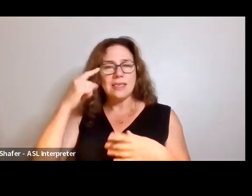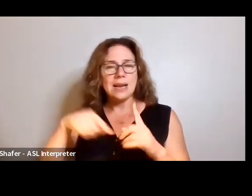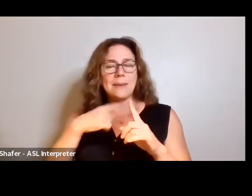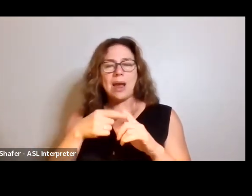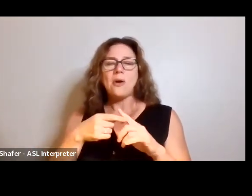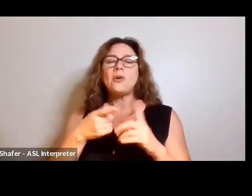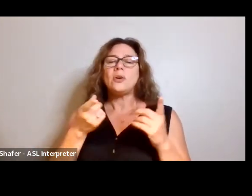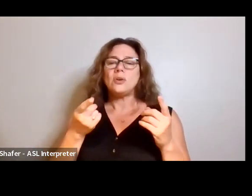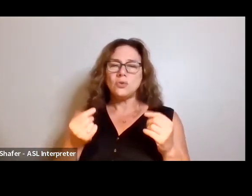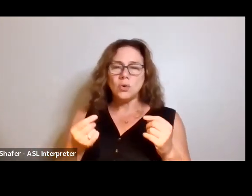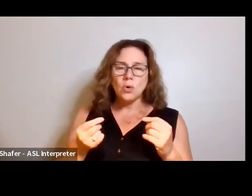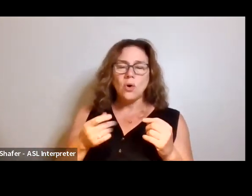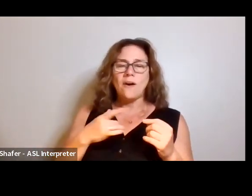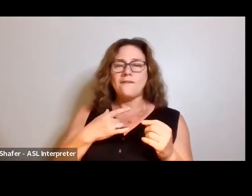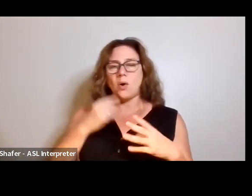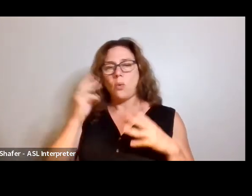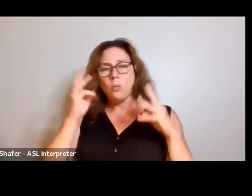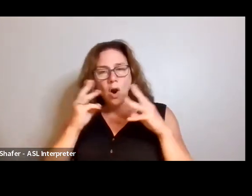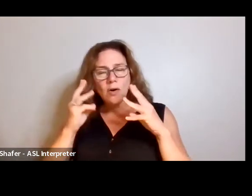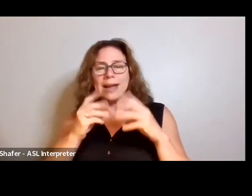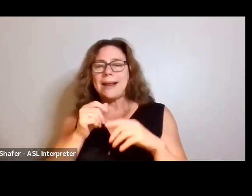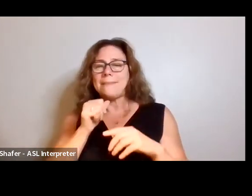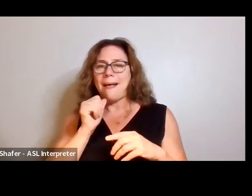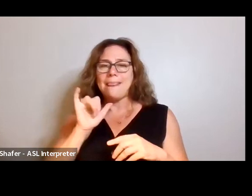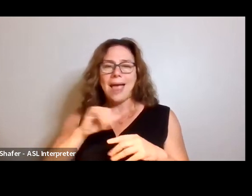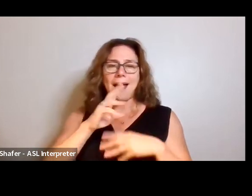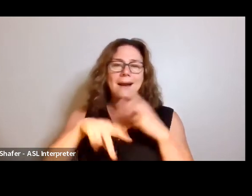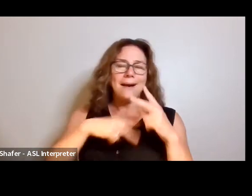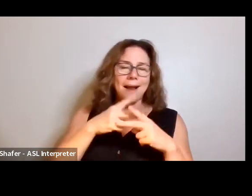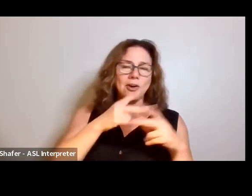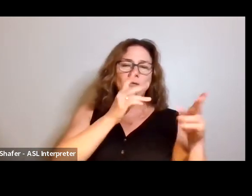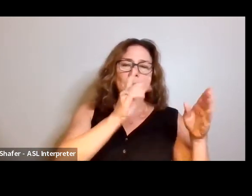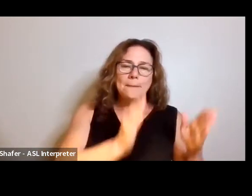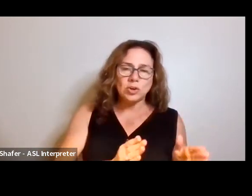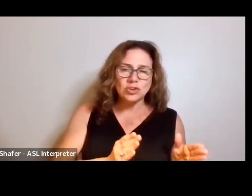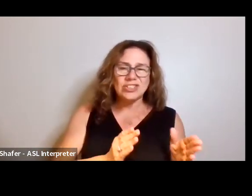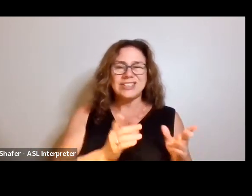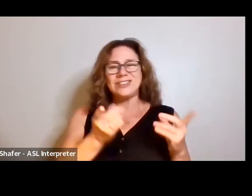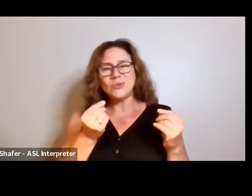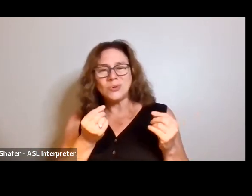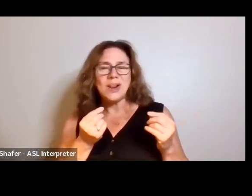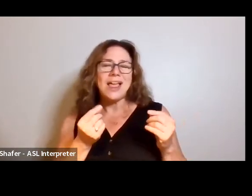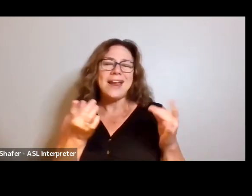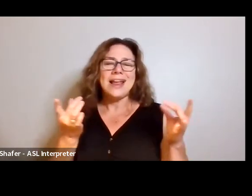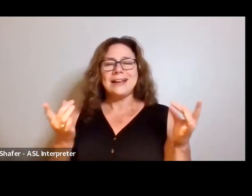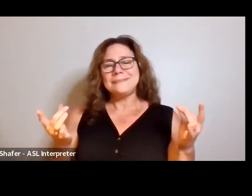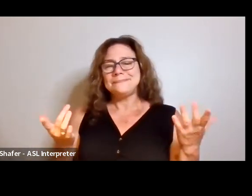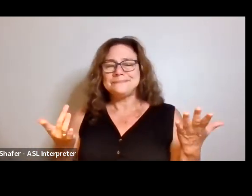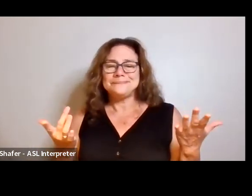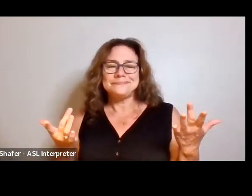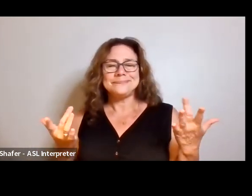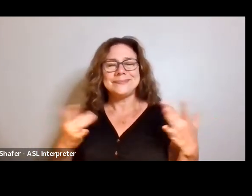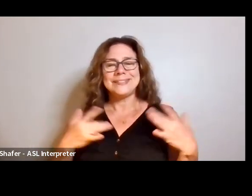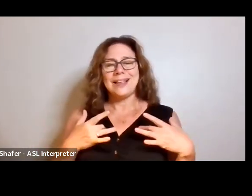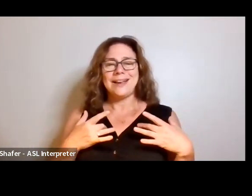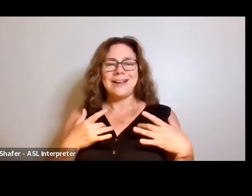or be worried about, you know, I'm not that kind of person and doing touchy-feely stuff, but there was something for everybody.